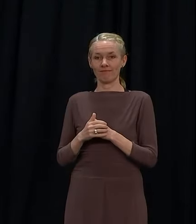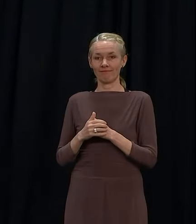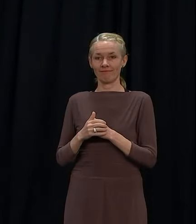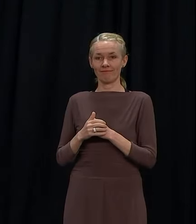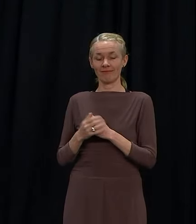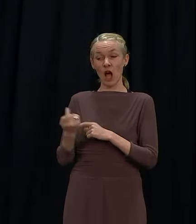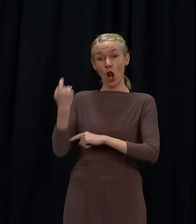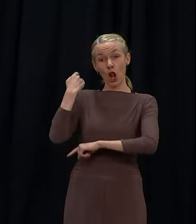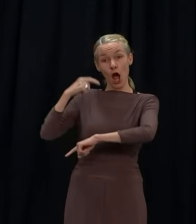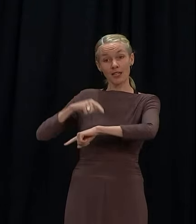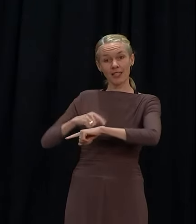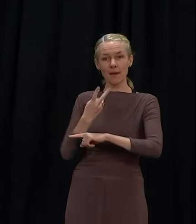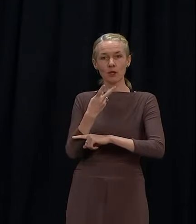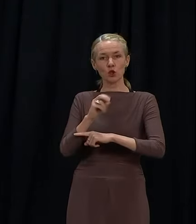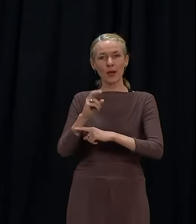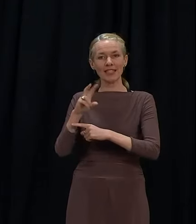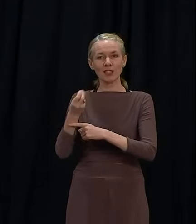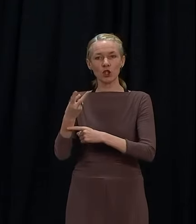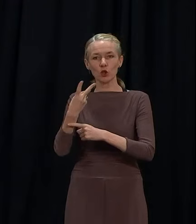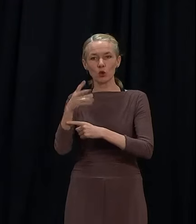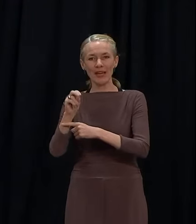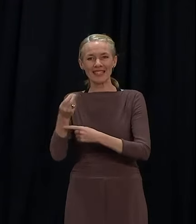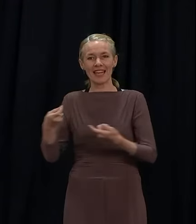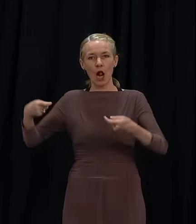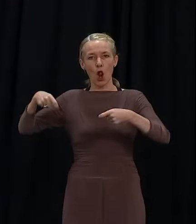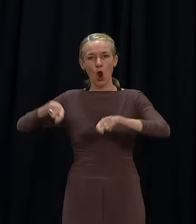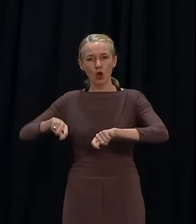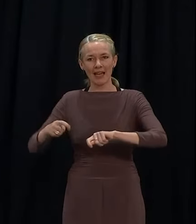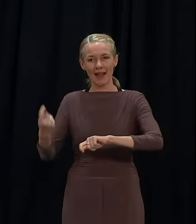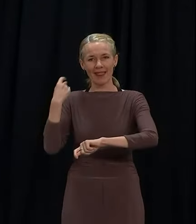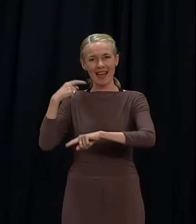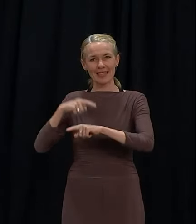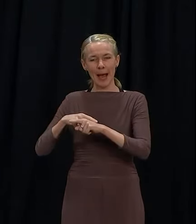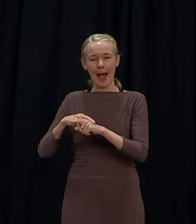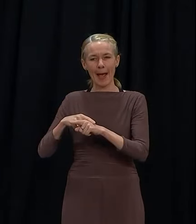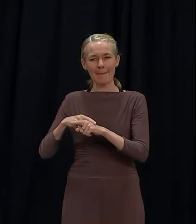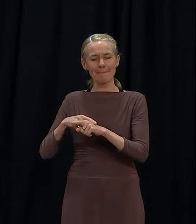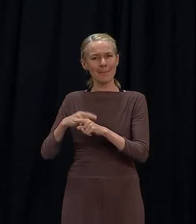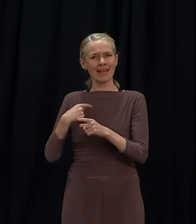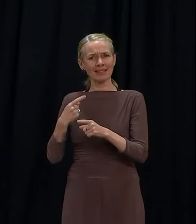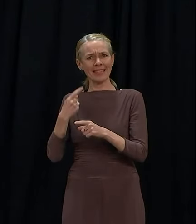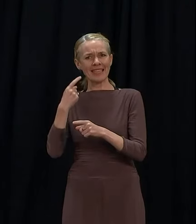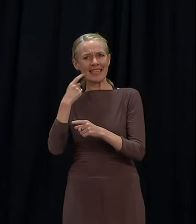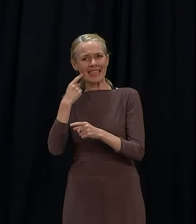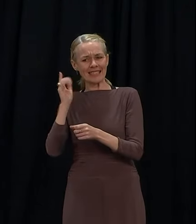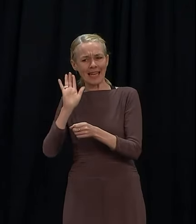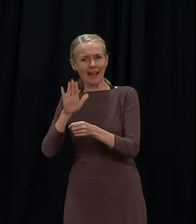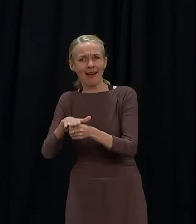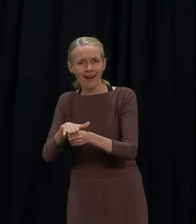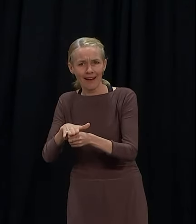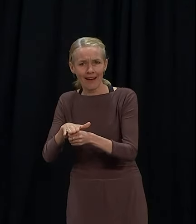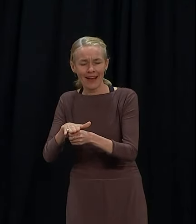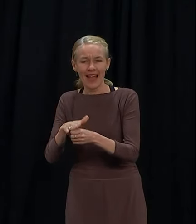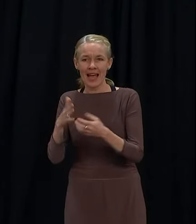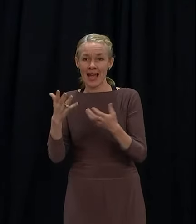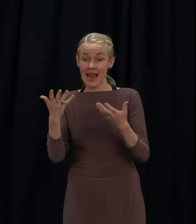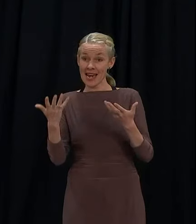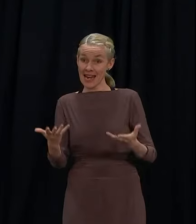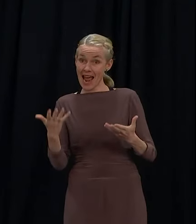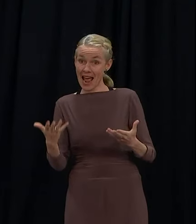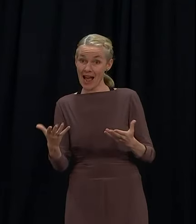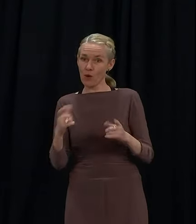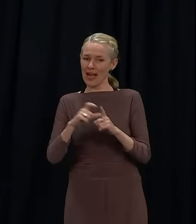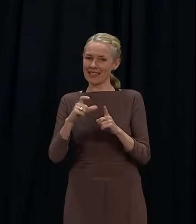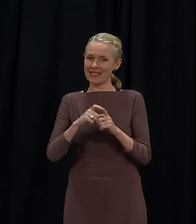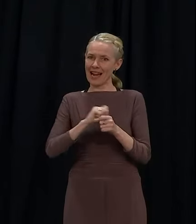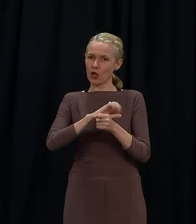wasn't yet infectious to others was suddenly put behind closed doors, and that stopped entire chains of transmission. With